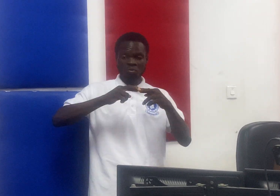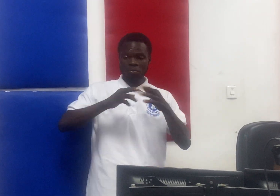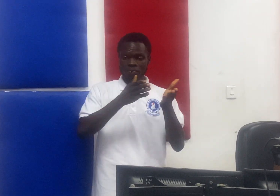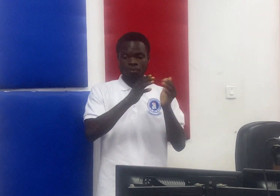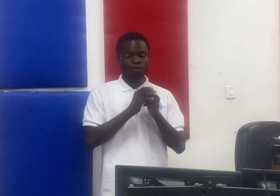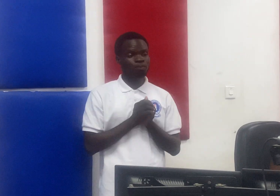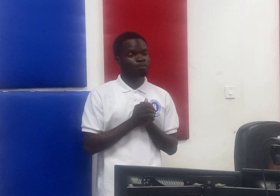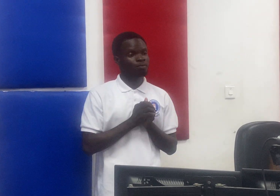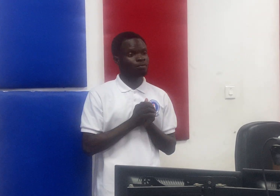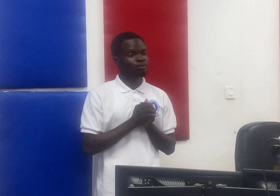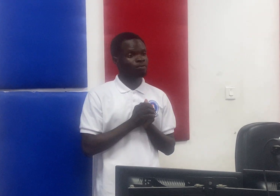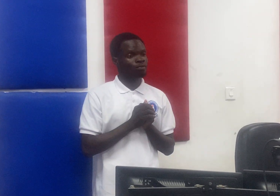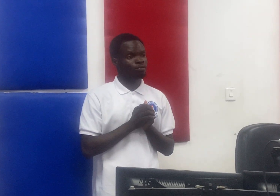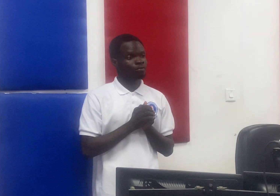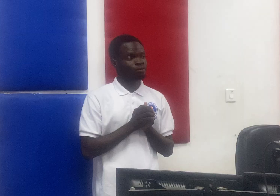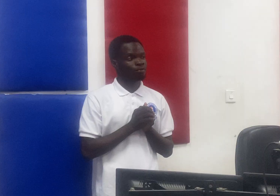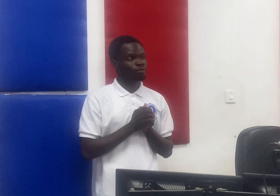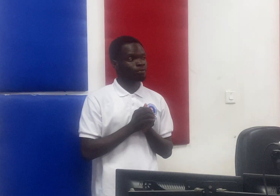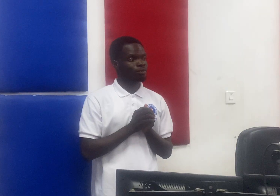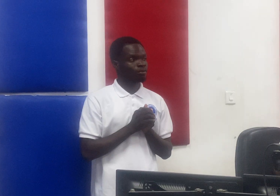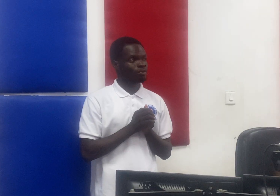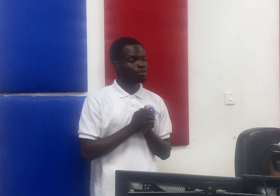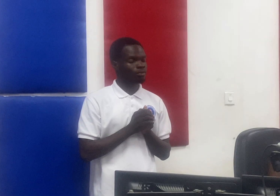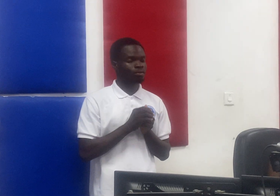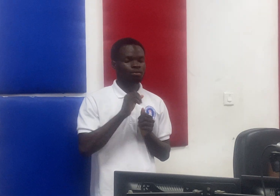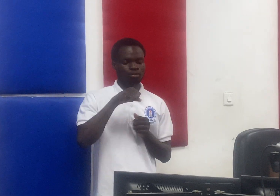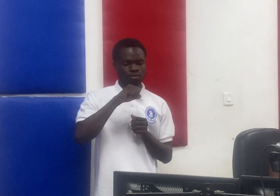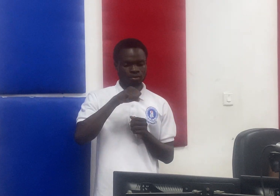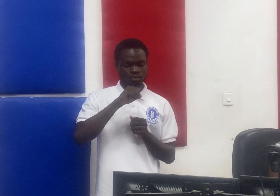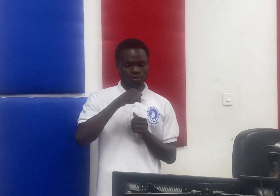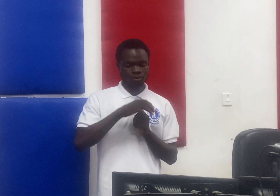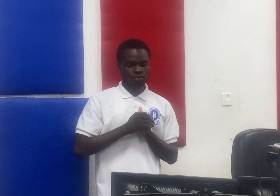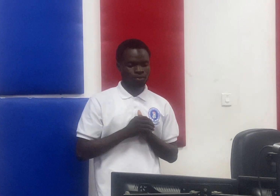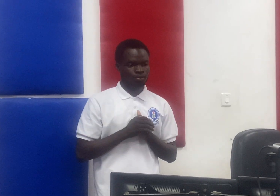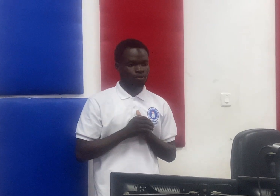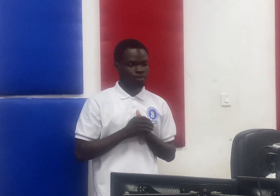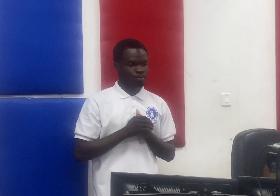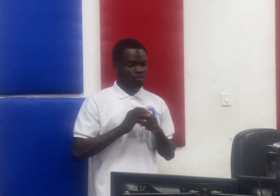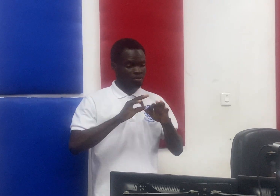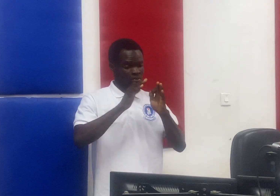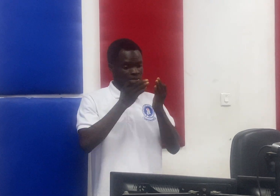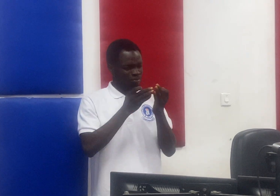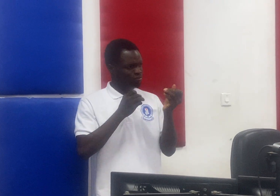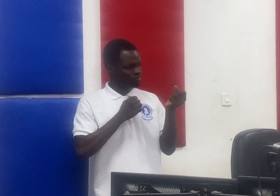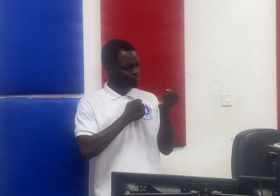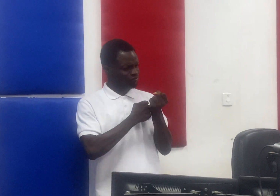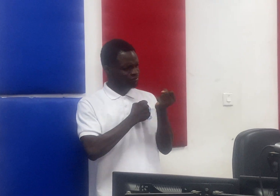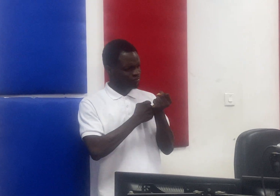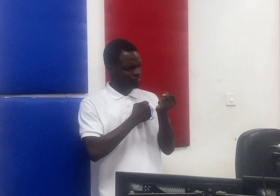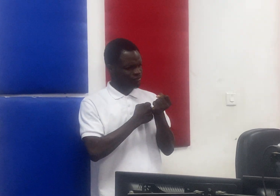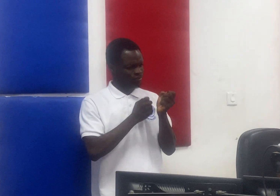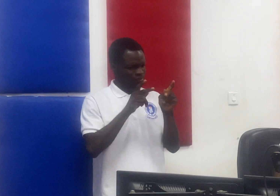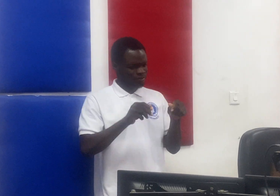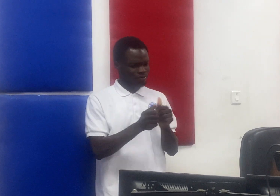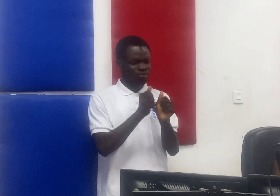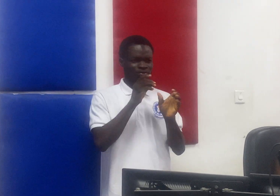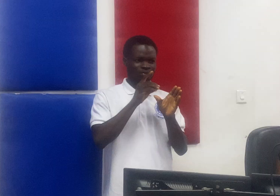Mr. Wisdom. Yes, please. Families can support persons with disability